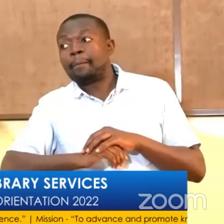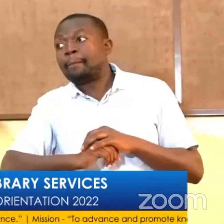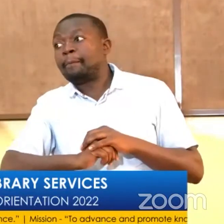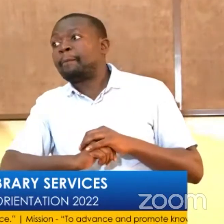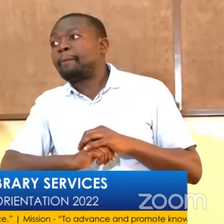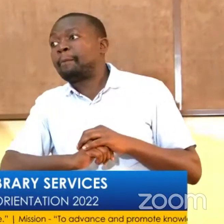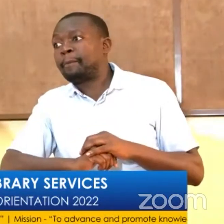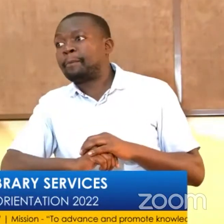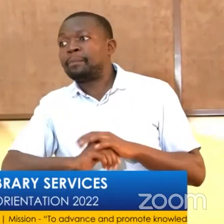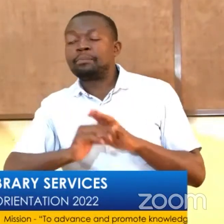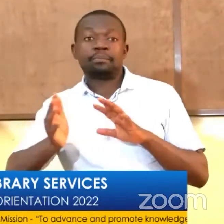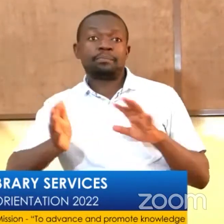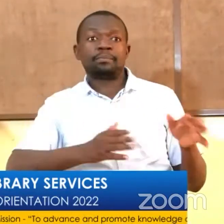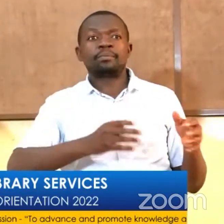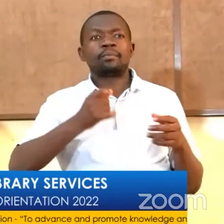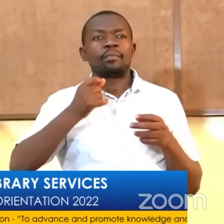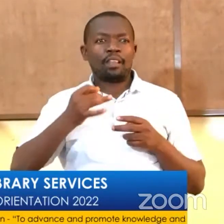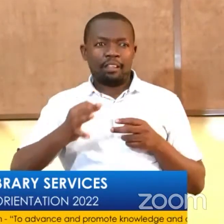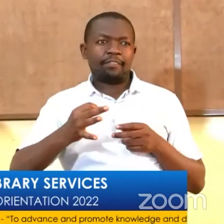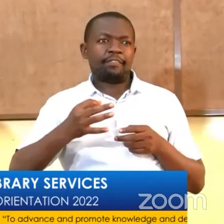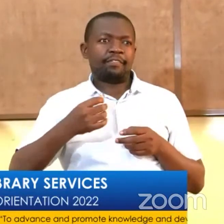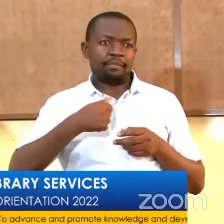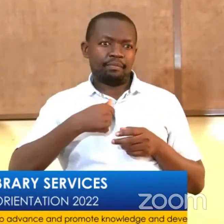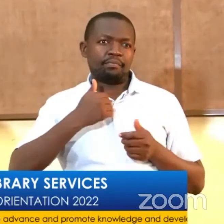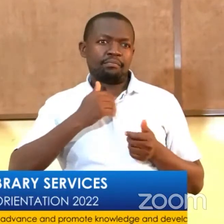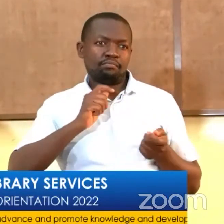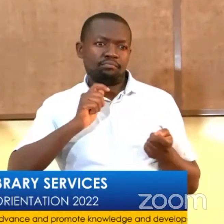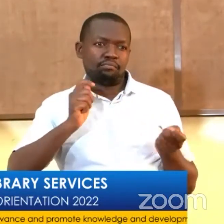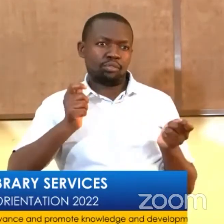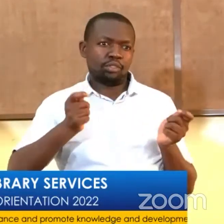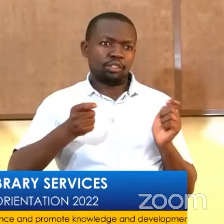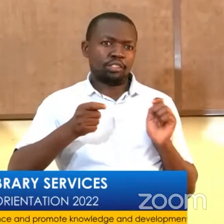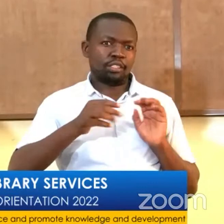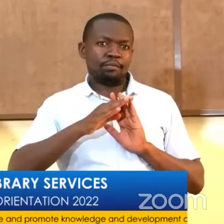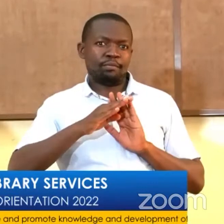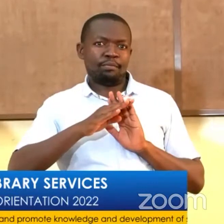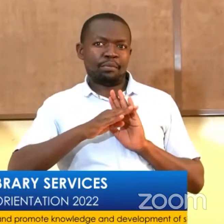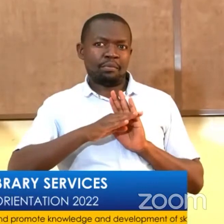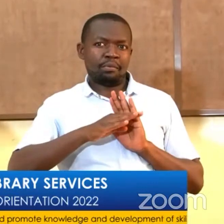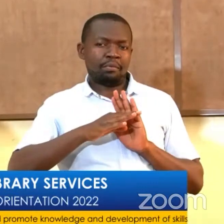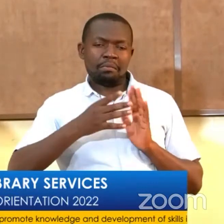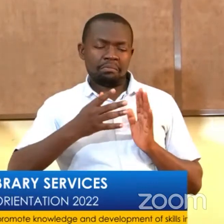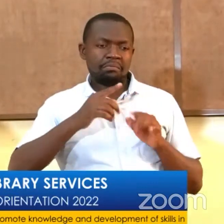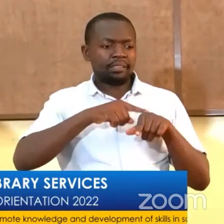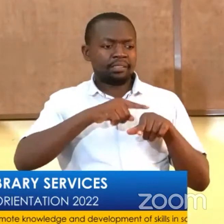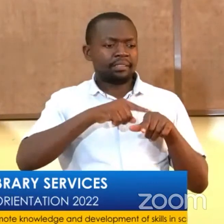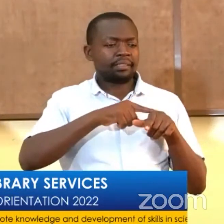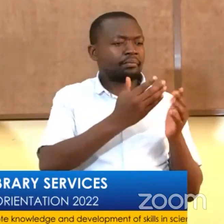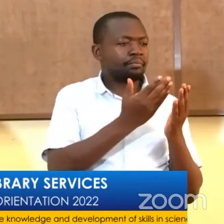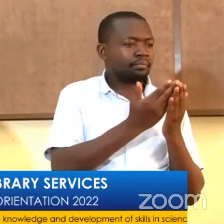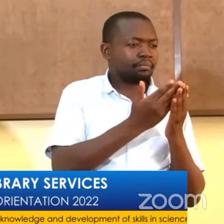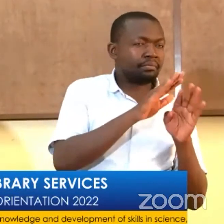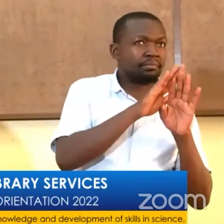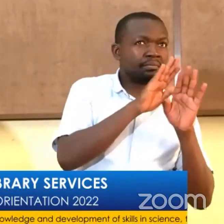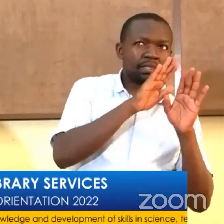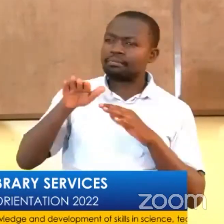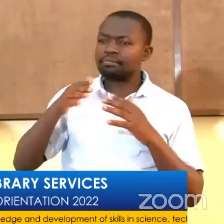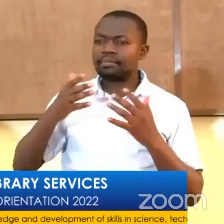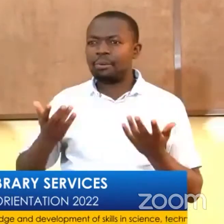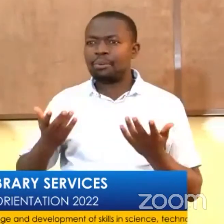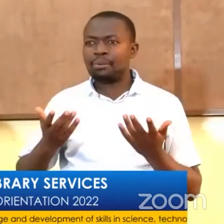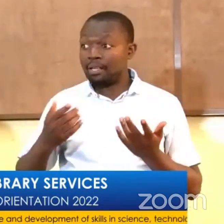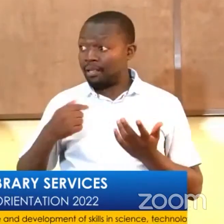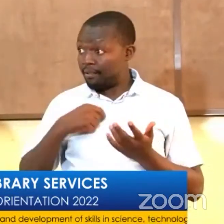In case one wants to change his or her study time, who do we write it to? The